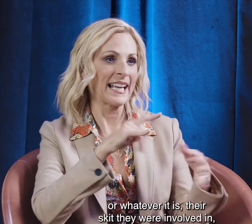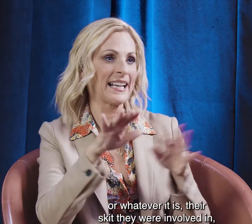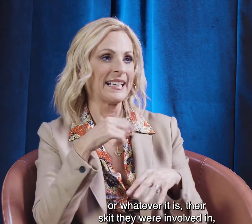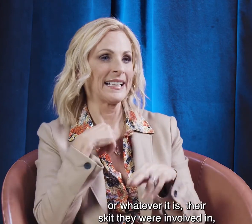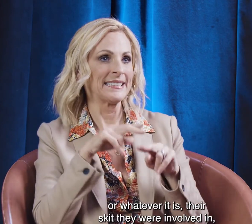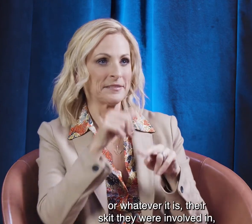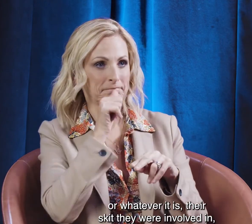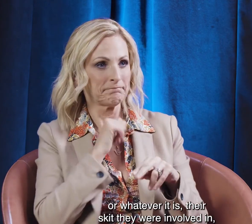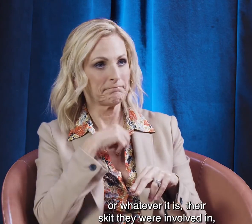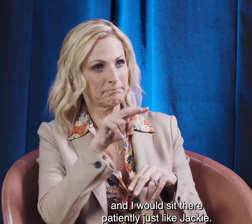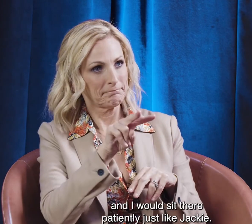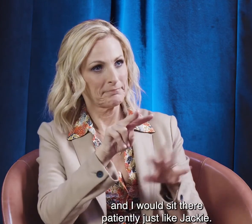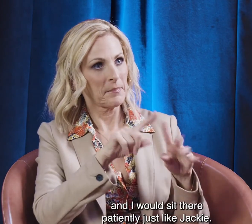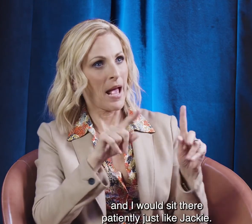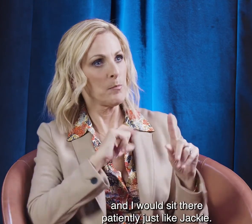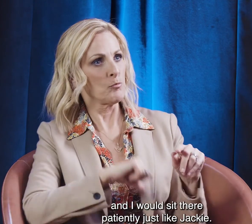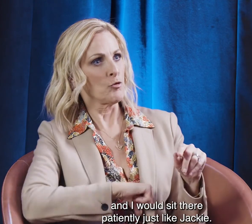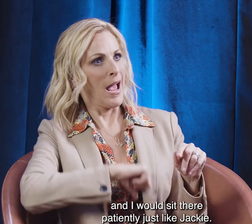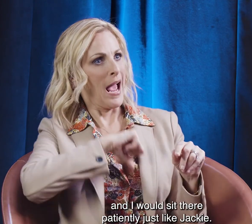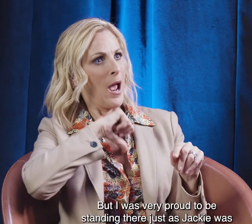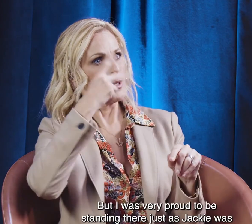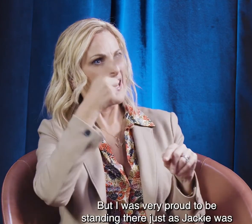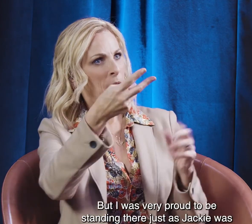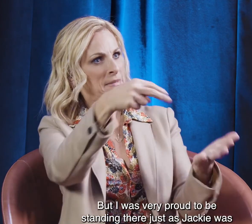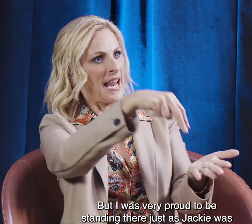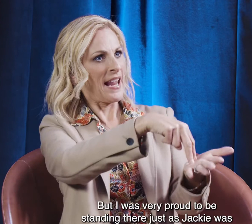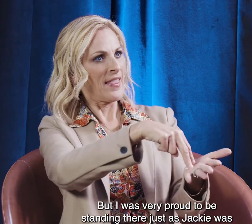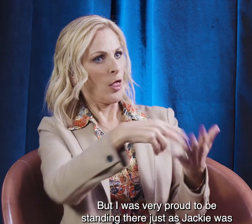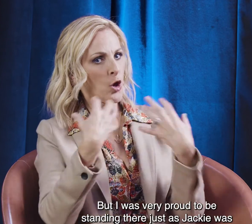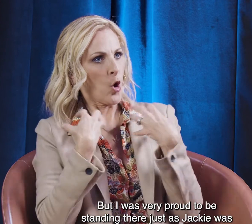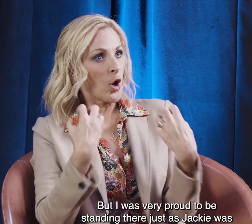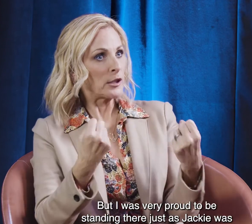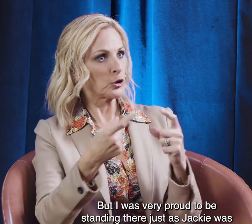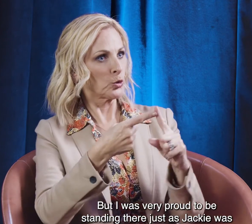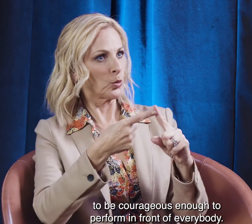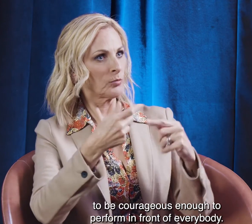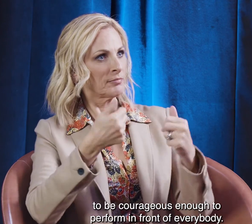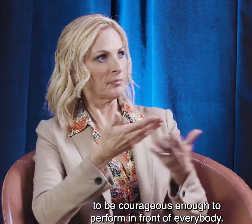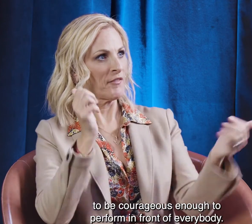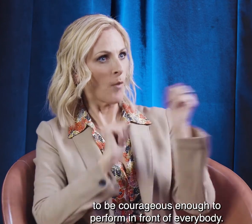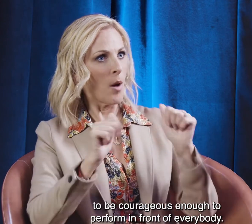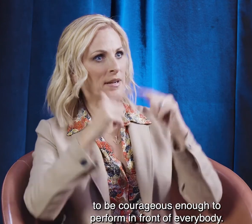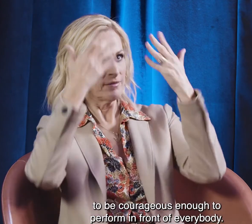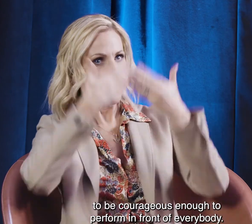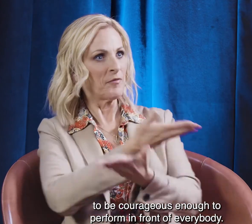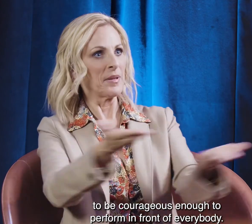it is or skit they were involved in. And I would sit there patiently just like Jackie, but I was very proud to be standing there just as Jackie was, to be courageous enough to perform in